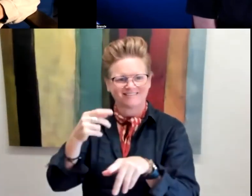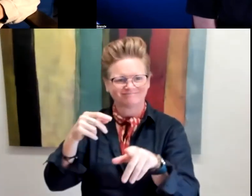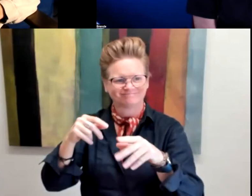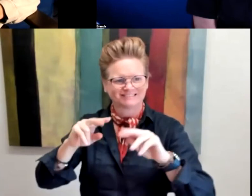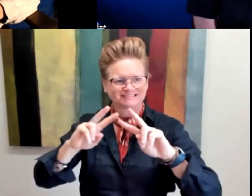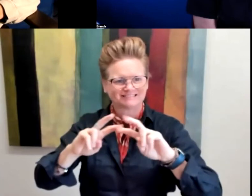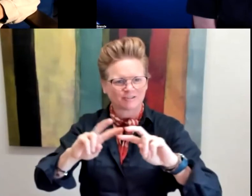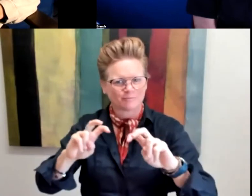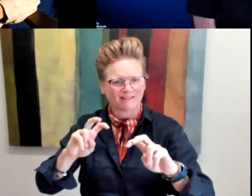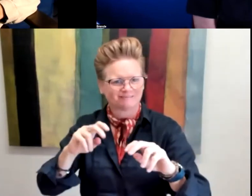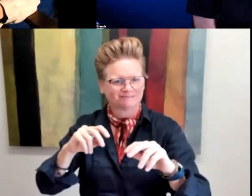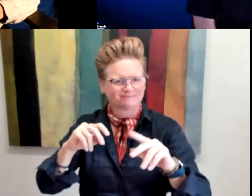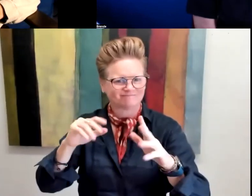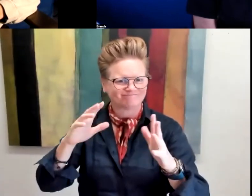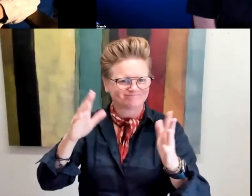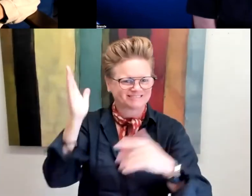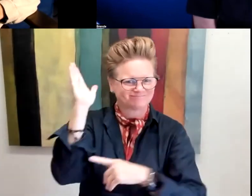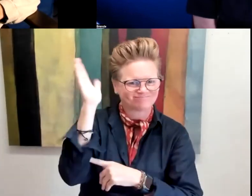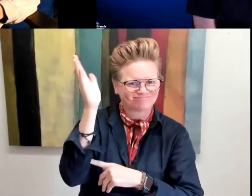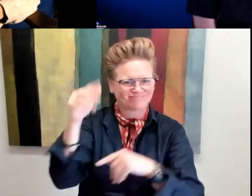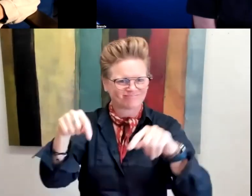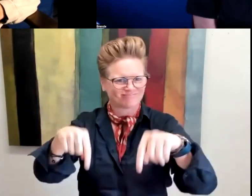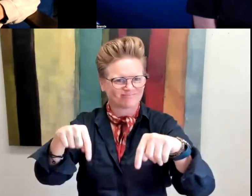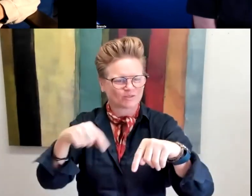students to get that kind of assessment,